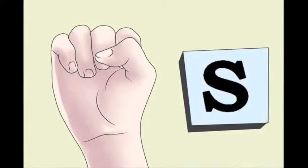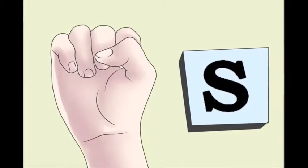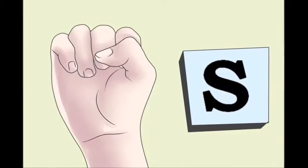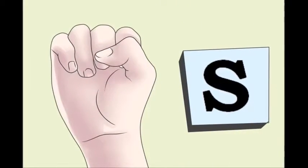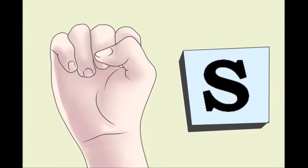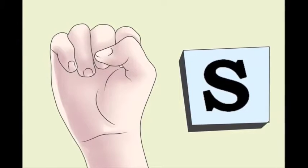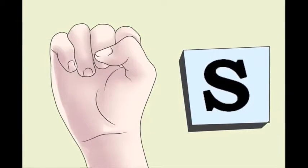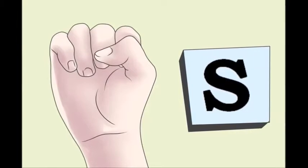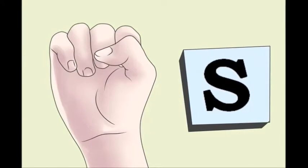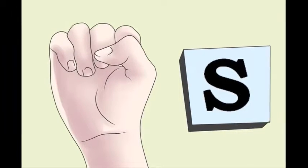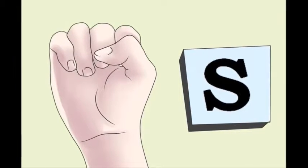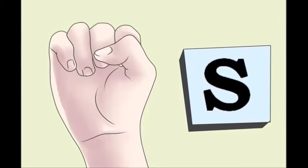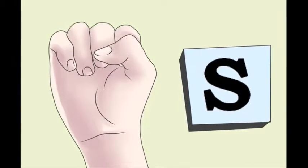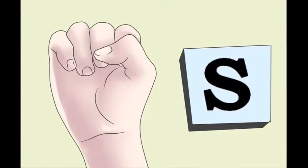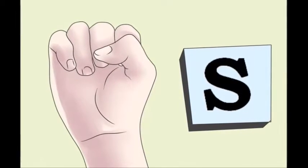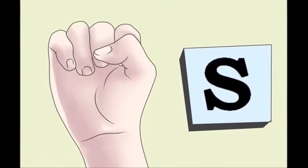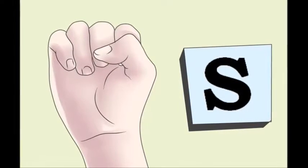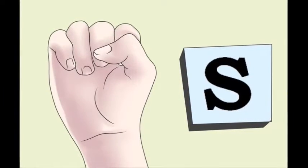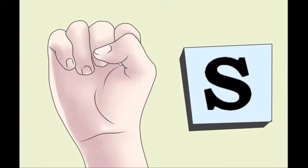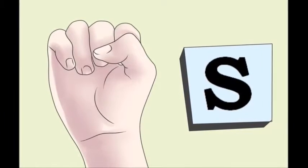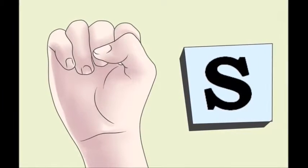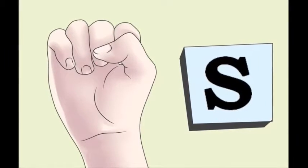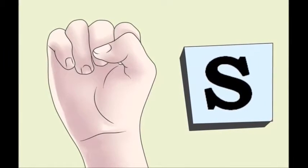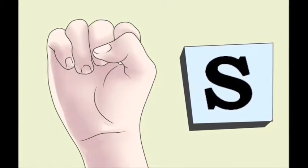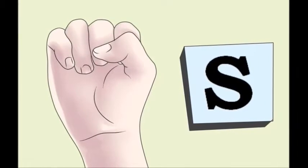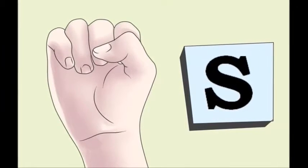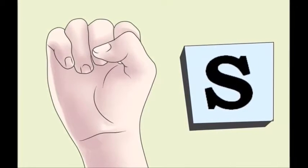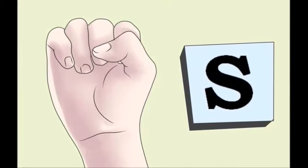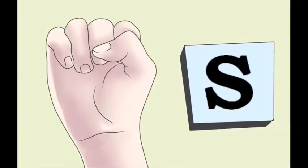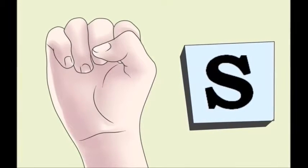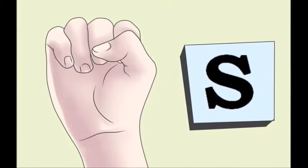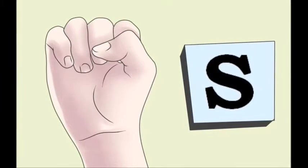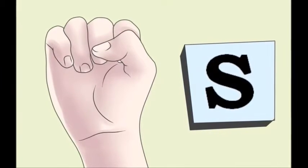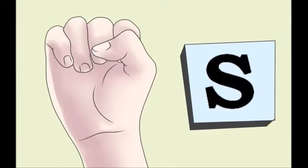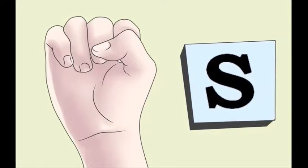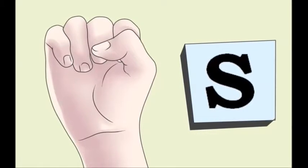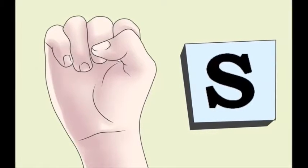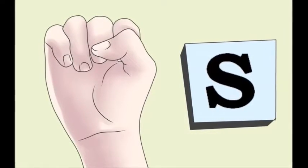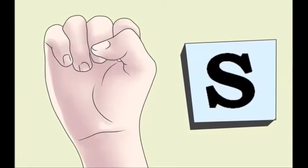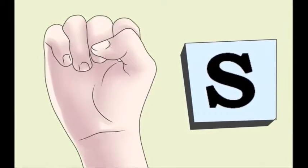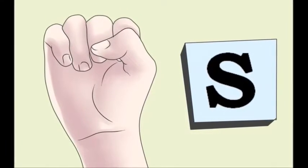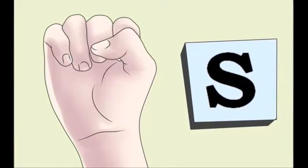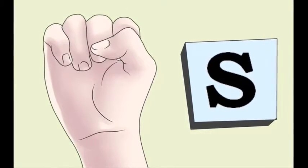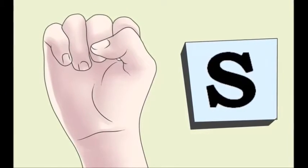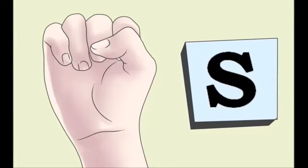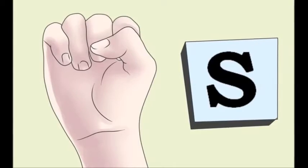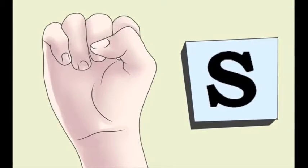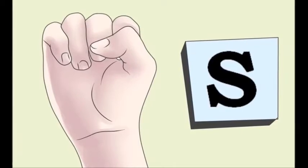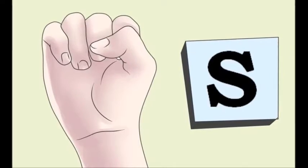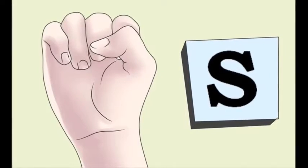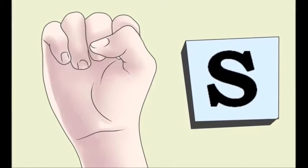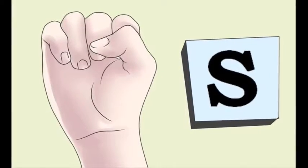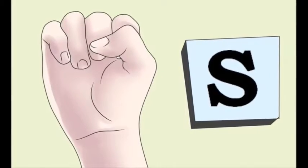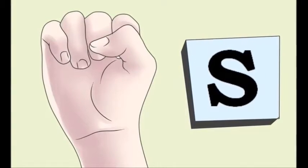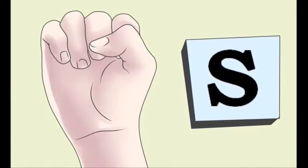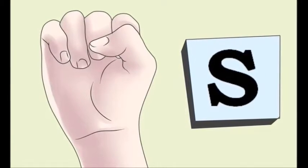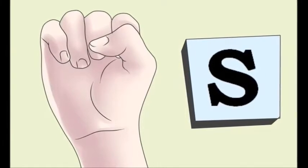form. Some tip for go form. Keep your hand in on place. Pause noticeably between individual